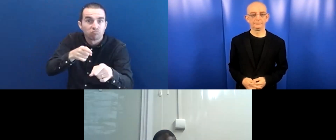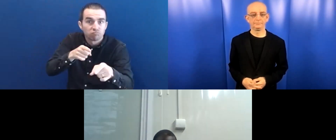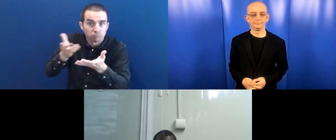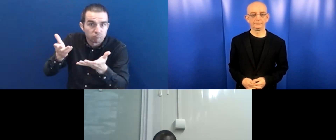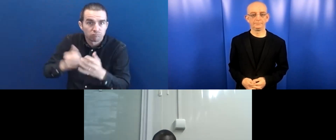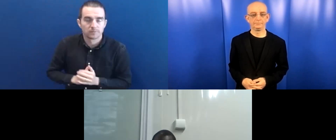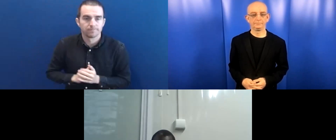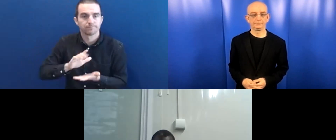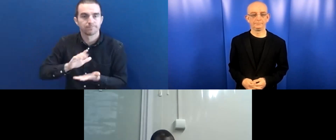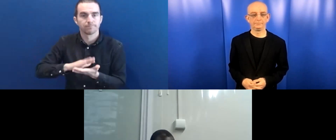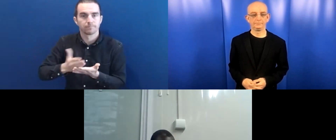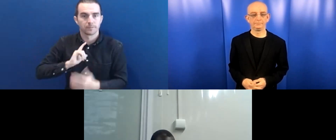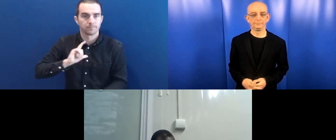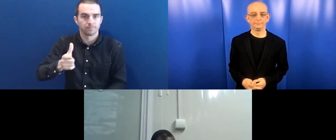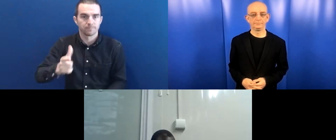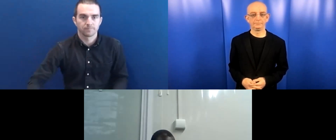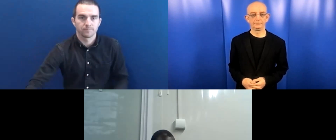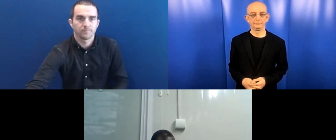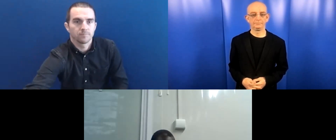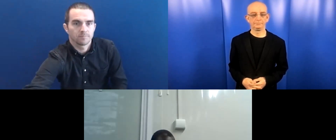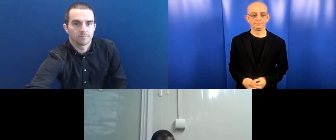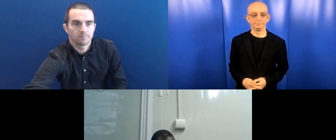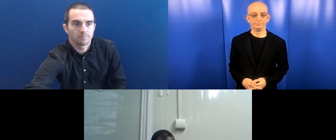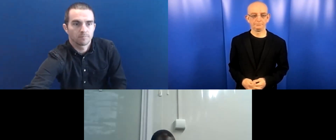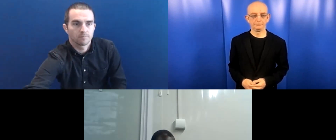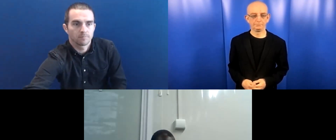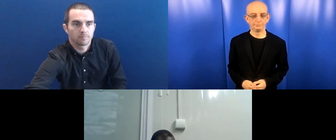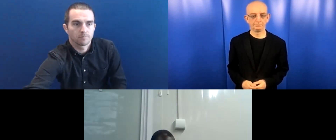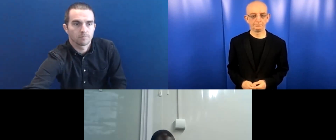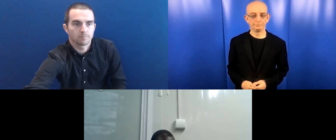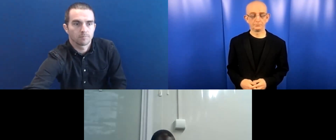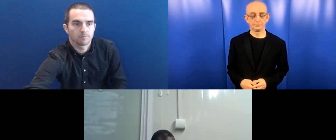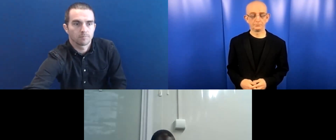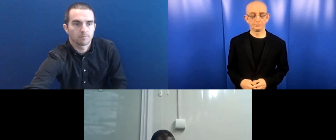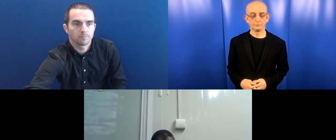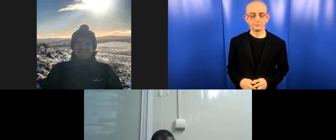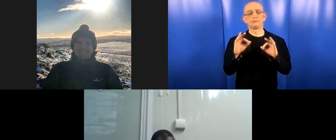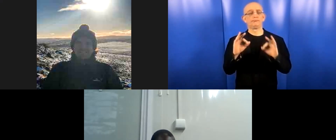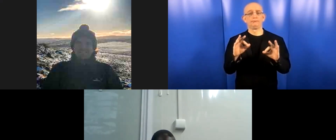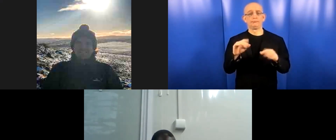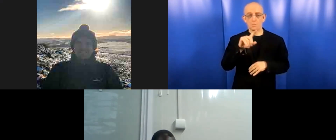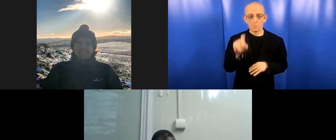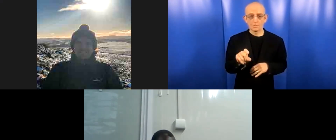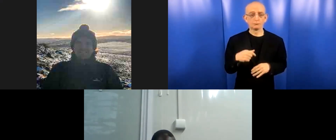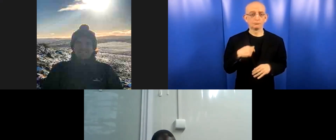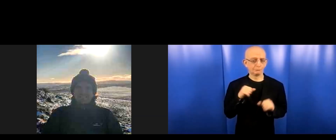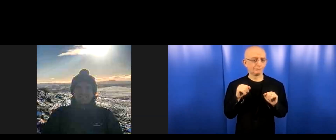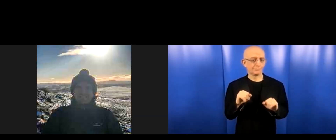Thank you for your question. And I would just like to give a concrete example of Nepal, where we have worked